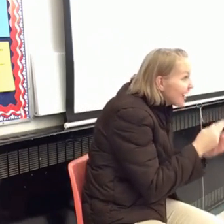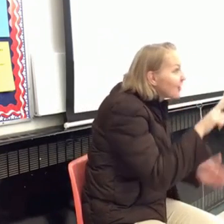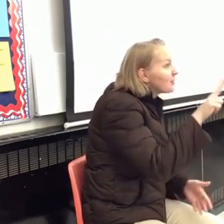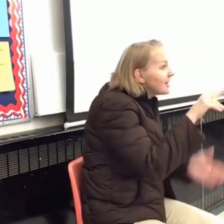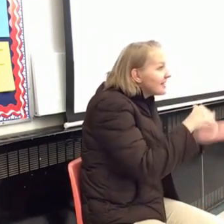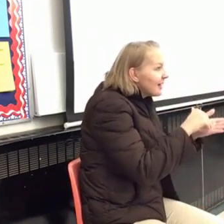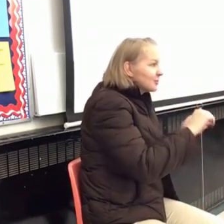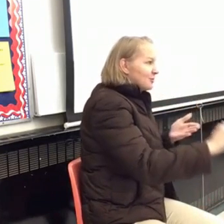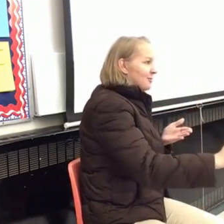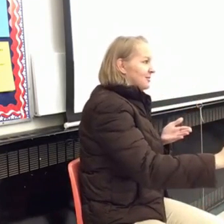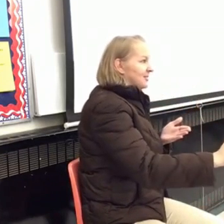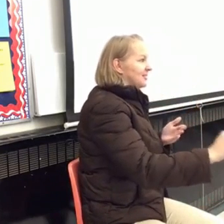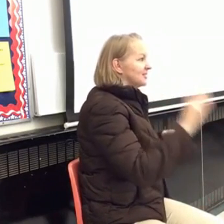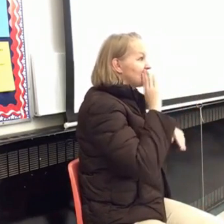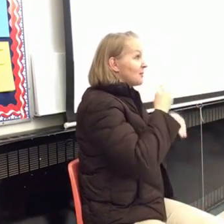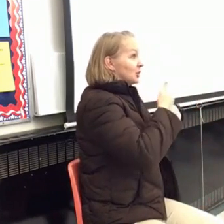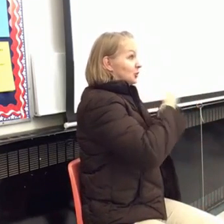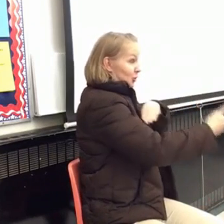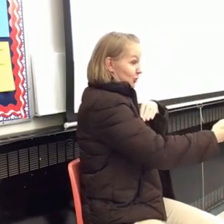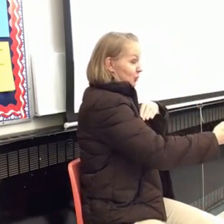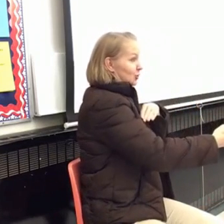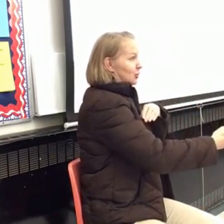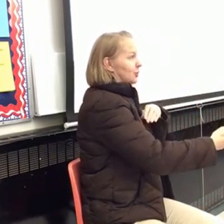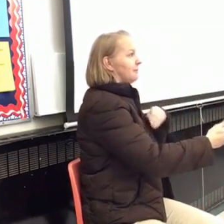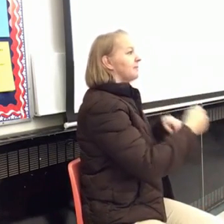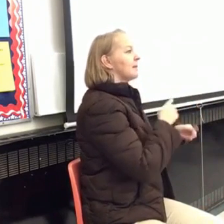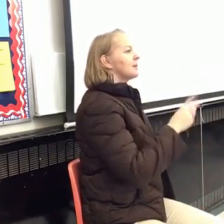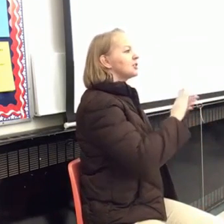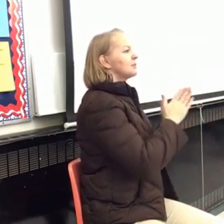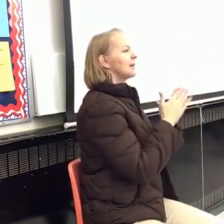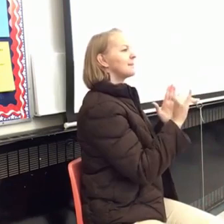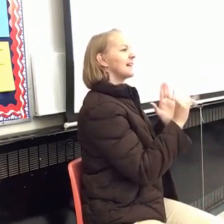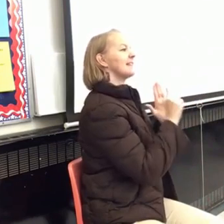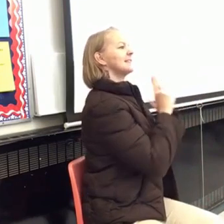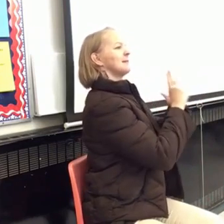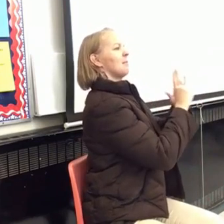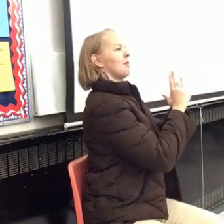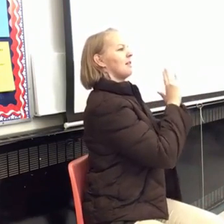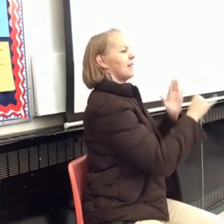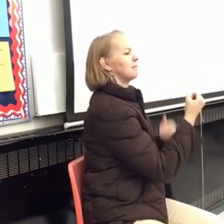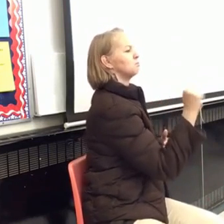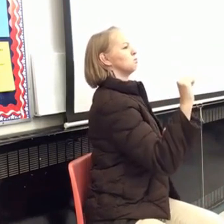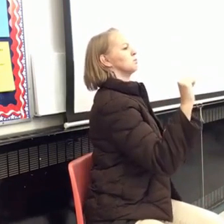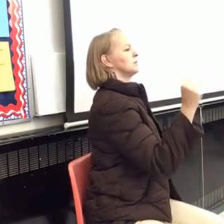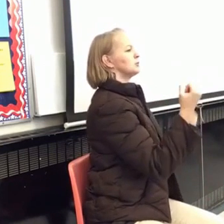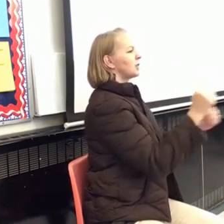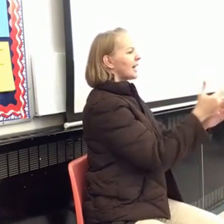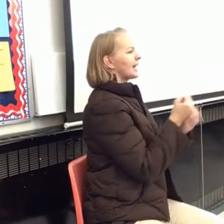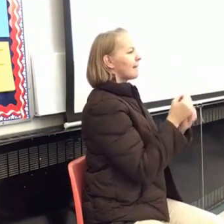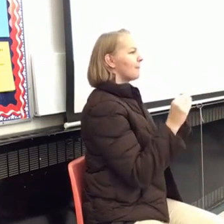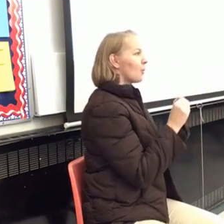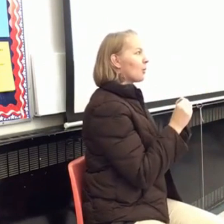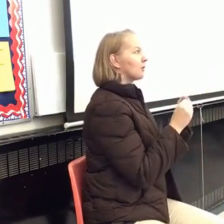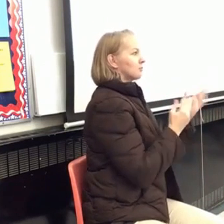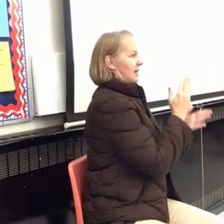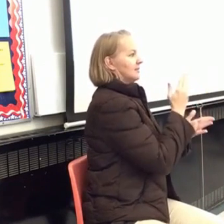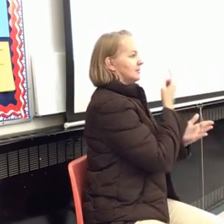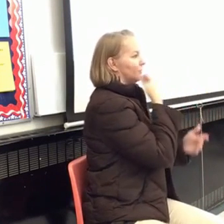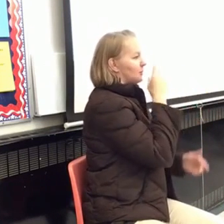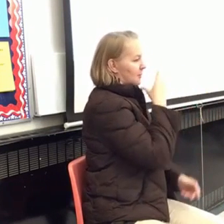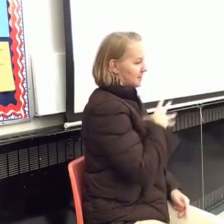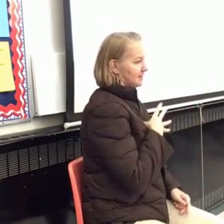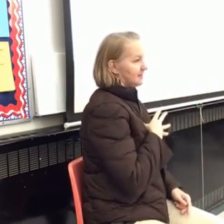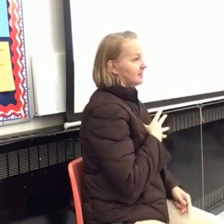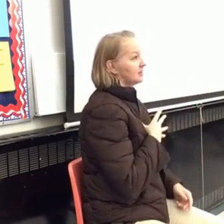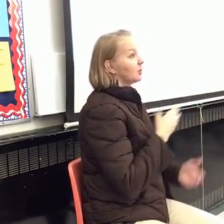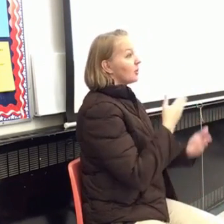So they're going to charge her, but she kind of becomes like the symbol of this movement to be able to gain more and more rights.